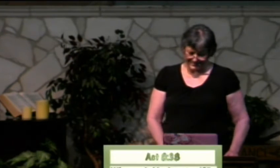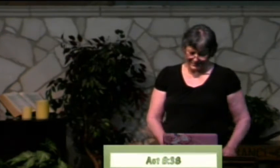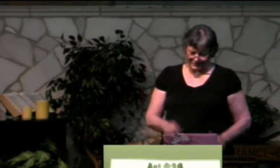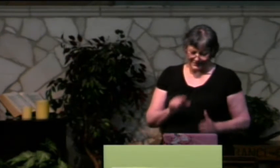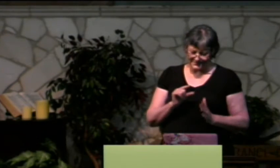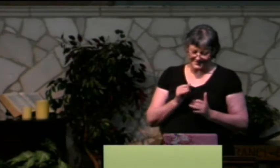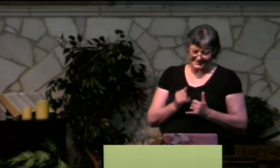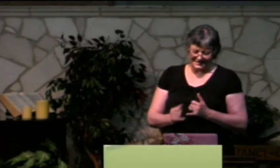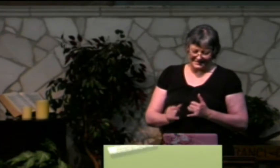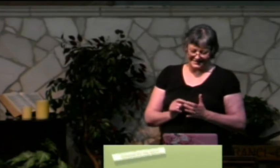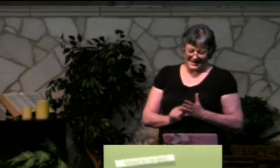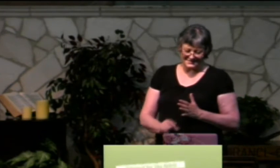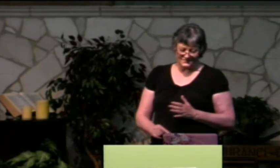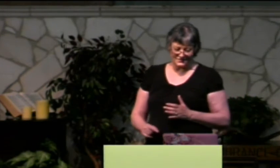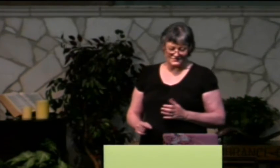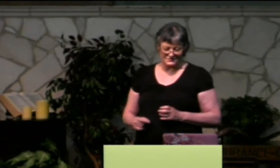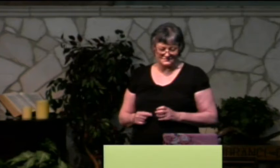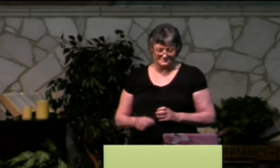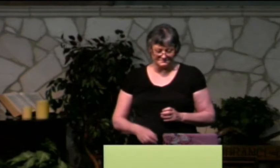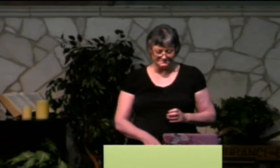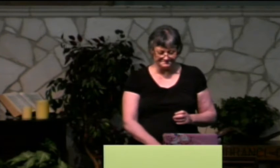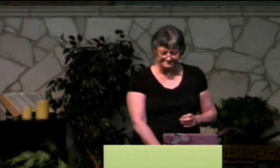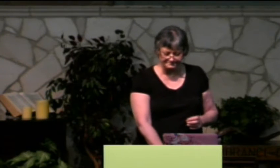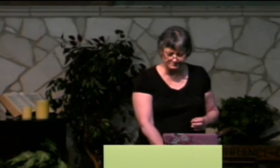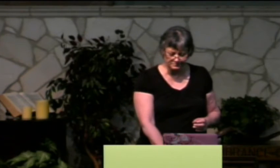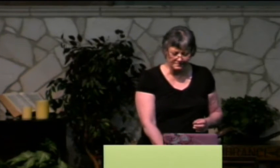Look at this last verse.